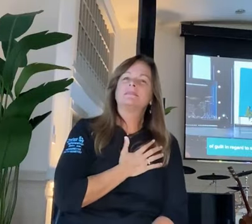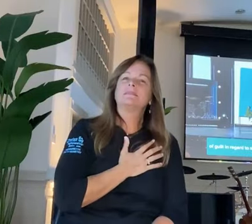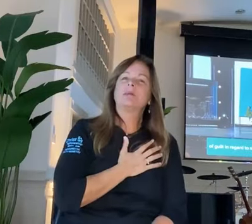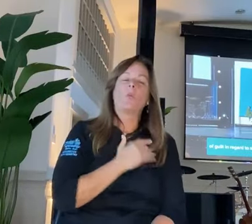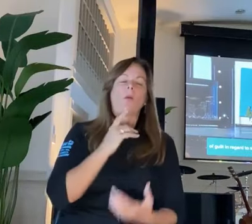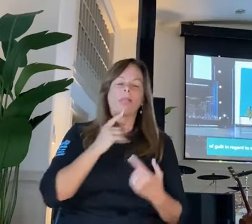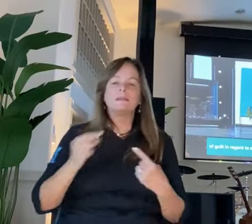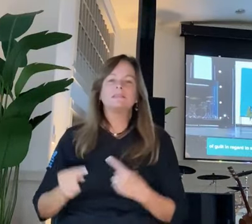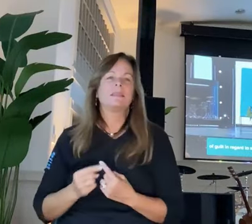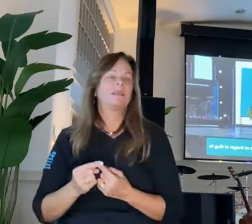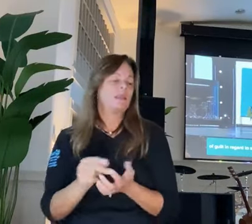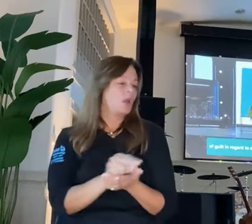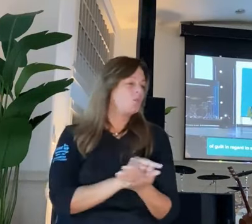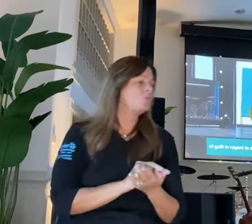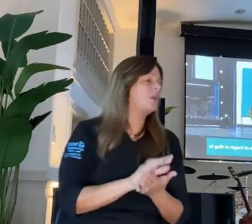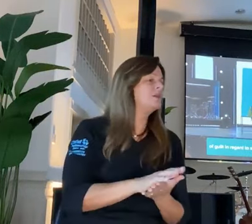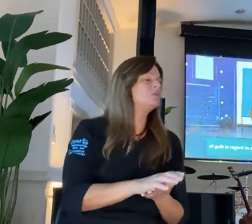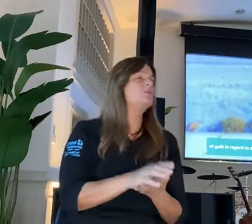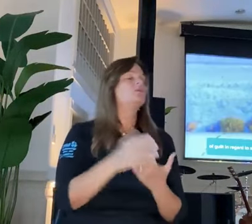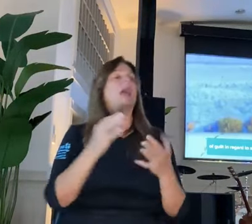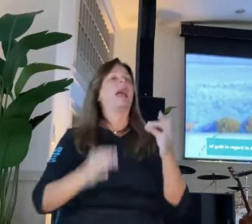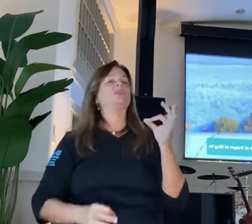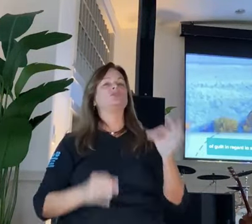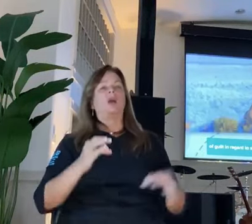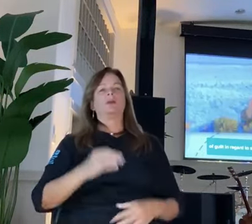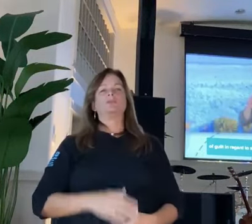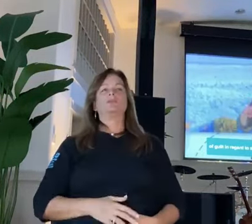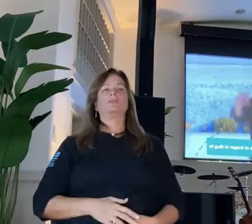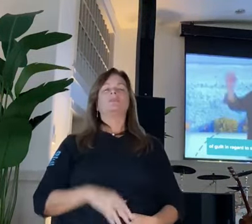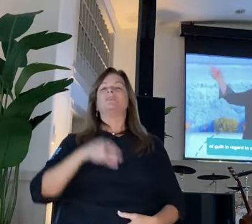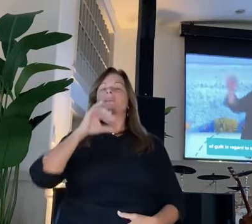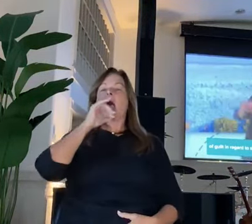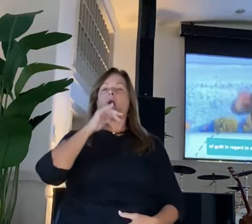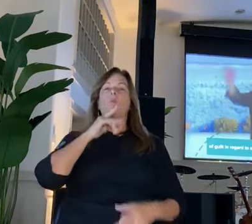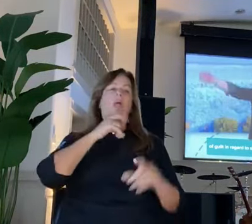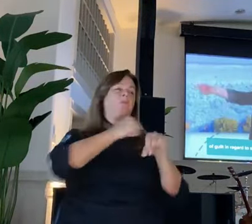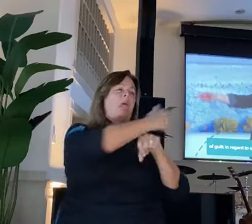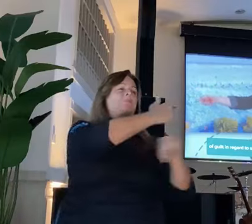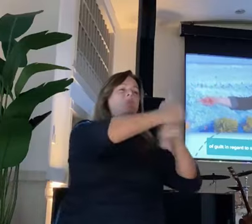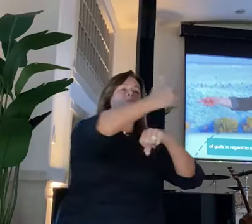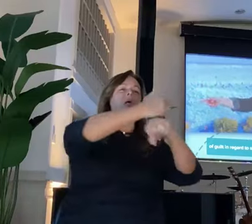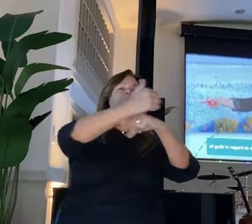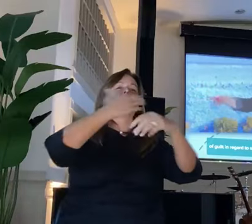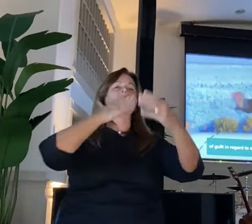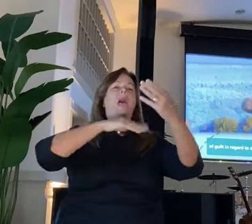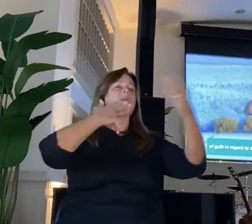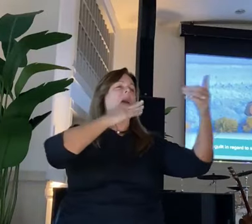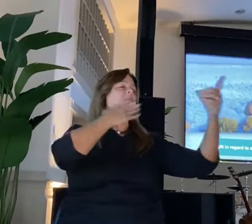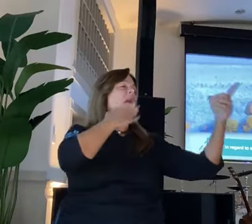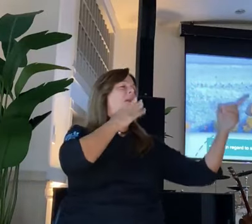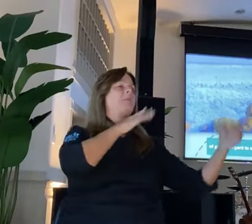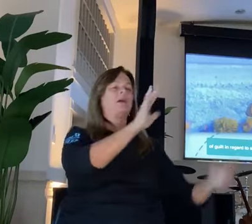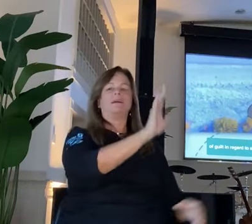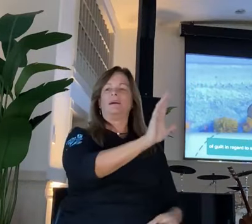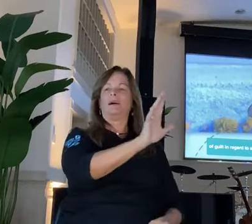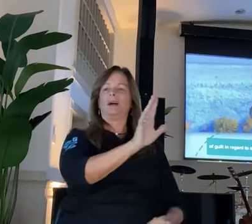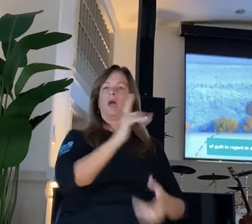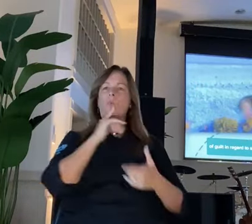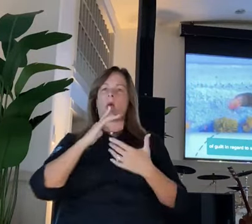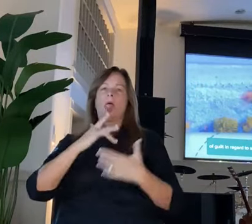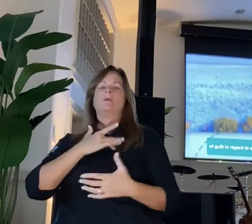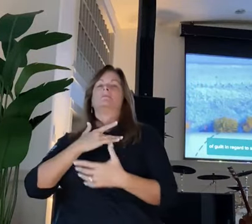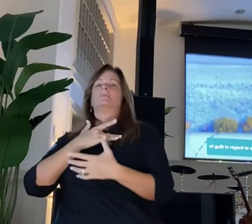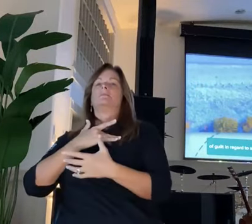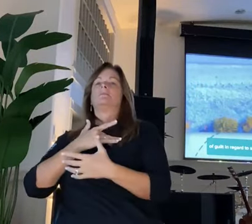regard to sin and righteousness and judgment. Don't think about this as he'll convict the world like all the bad people out there. What that means is he'll